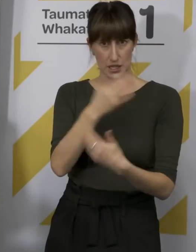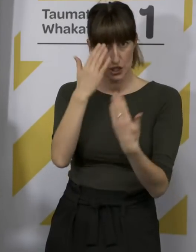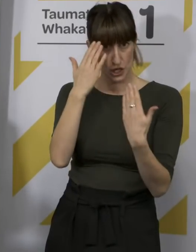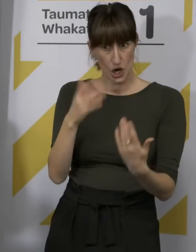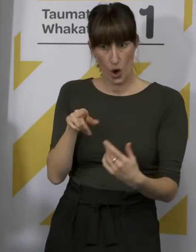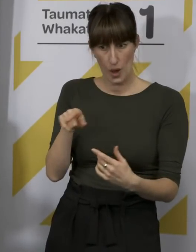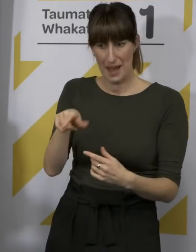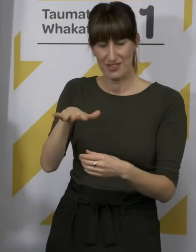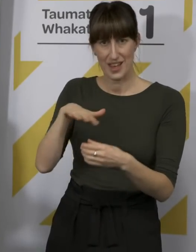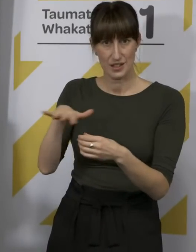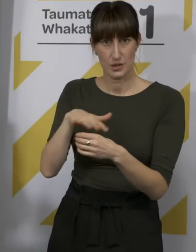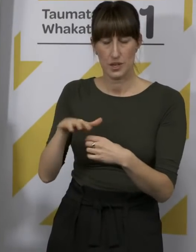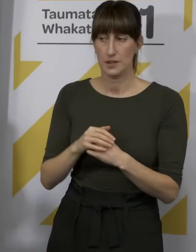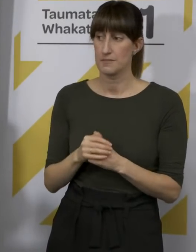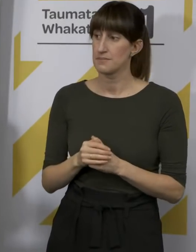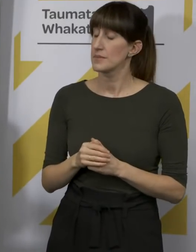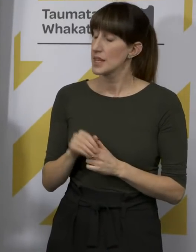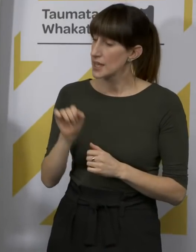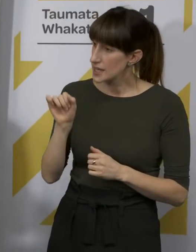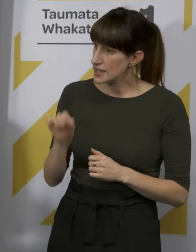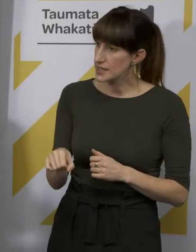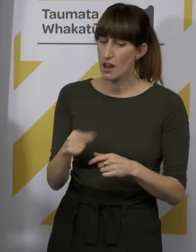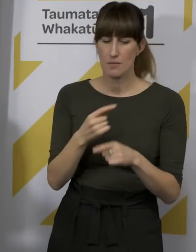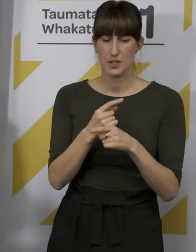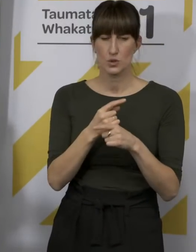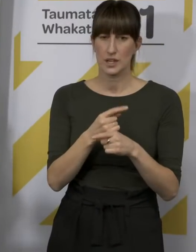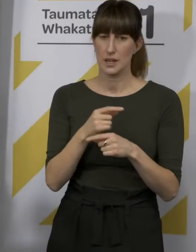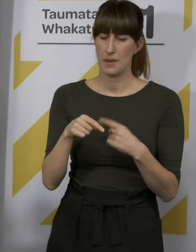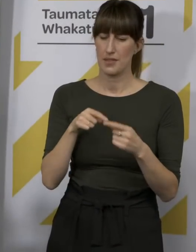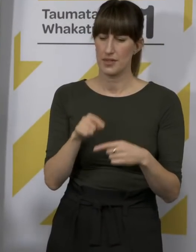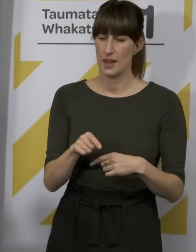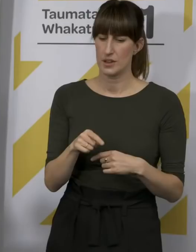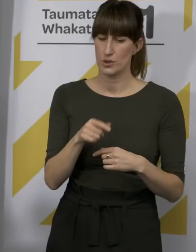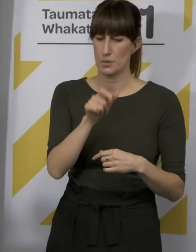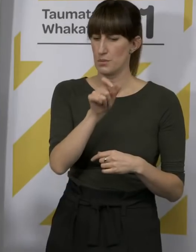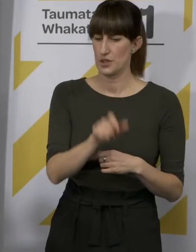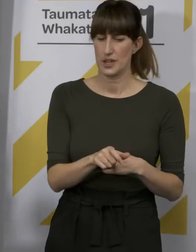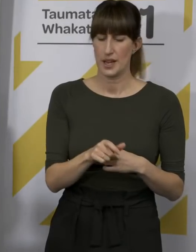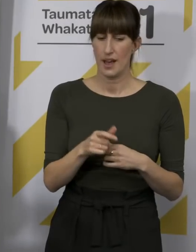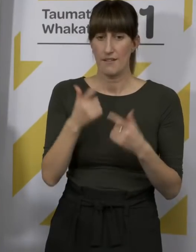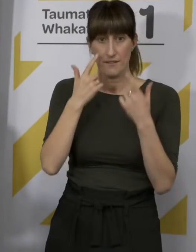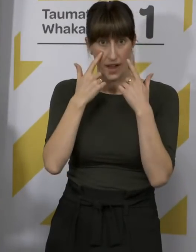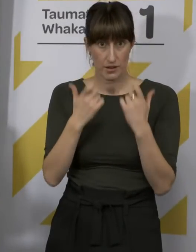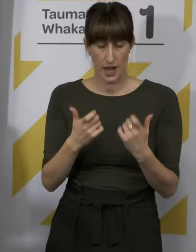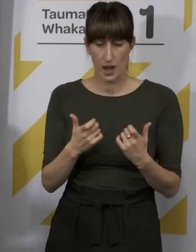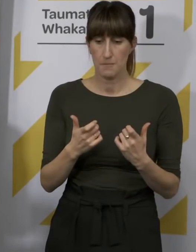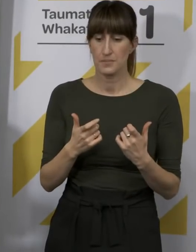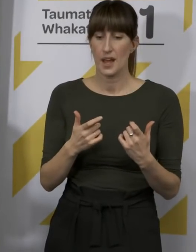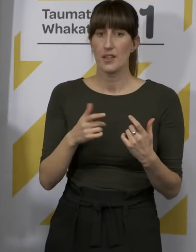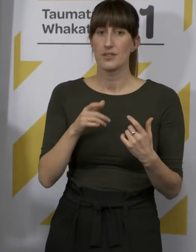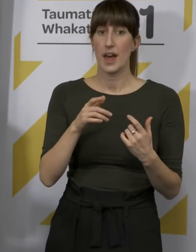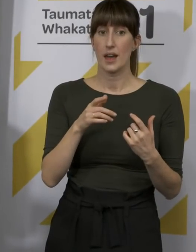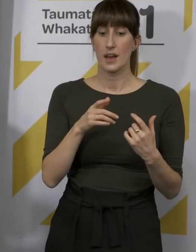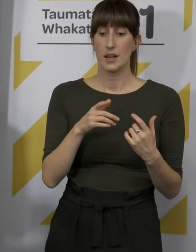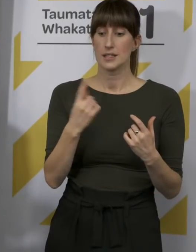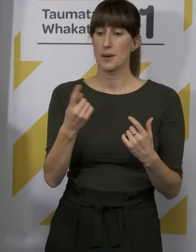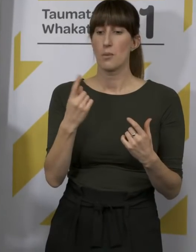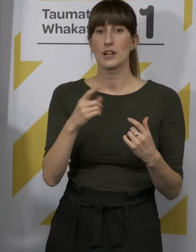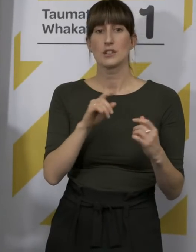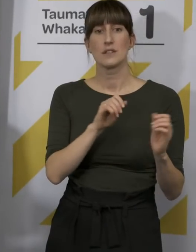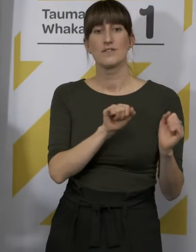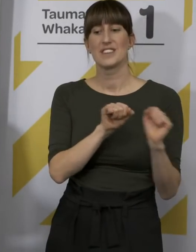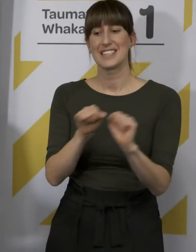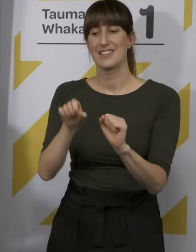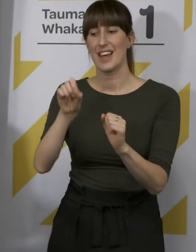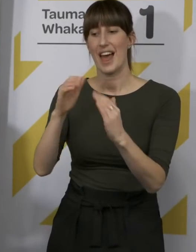drop off food, and understand one of those all non-contactless, so all contactless, that one of them spent some time